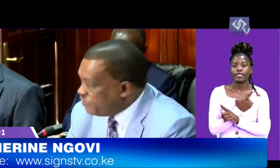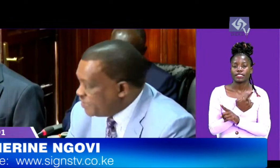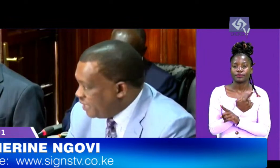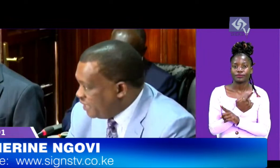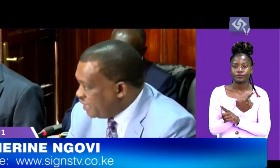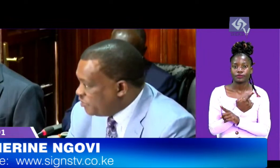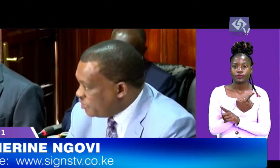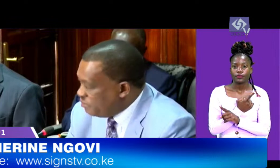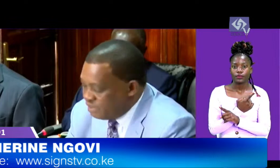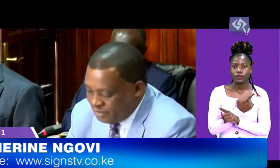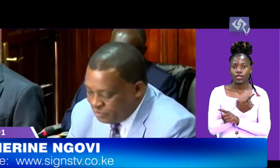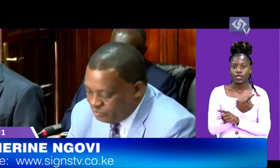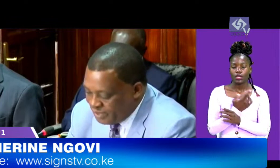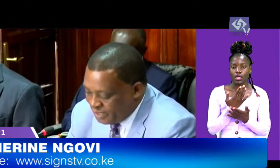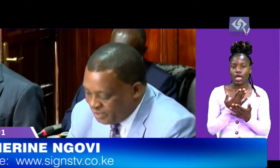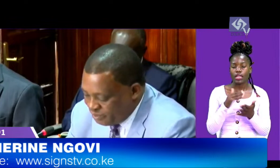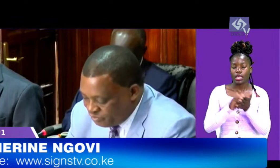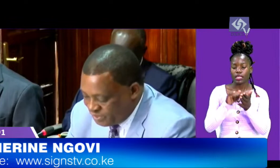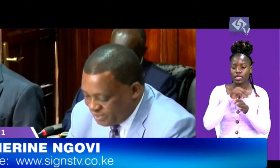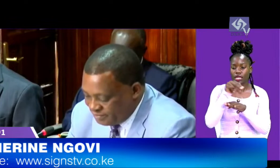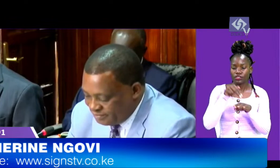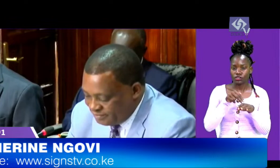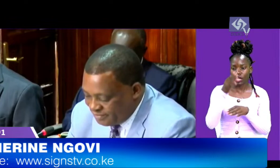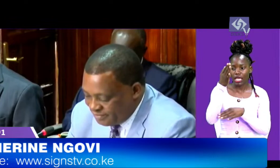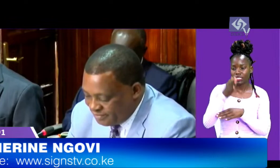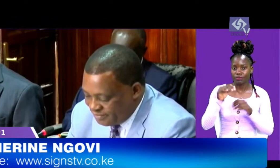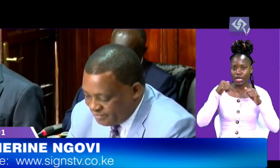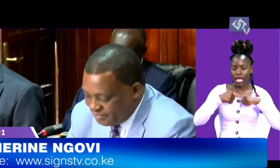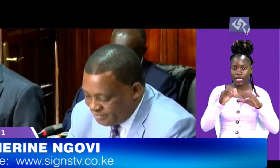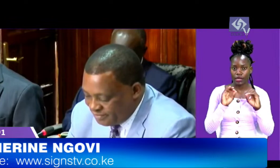provisions that the National Assembly may not be in agreement with?